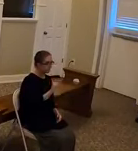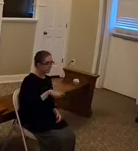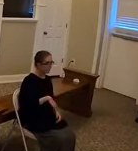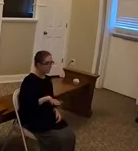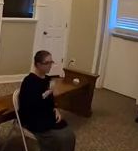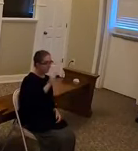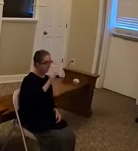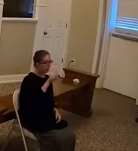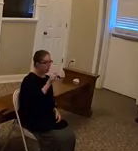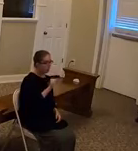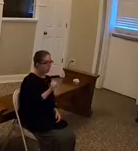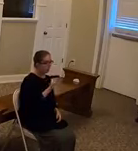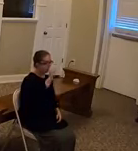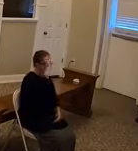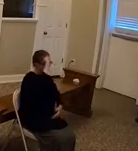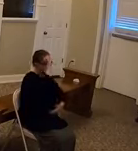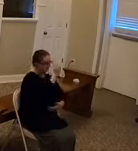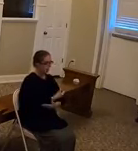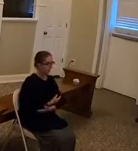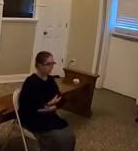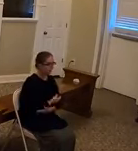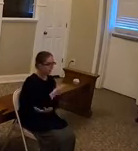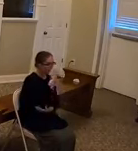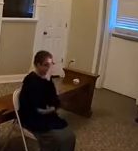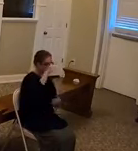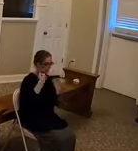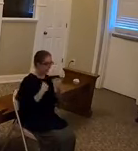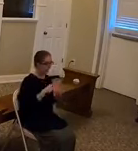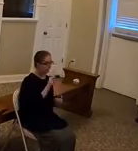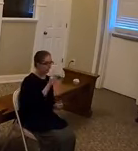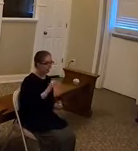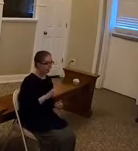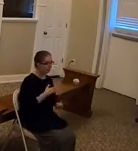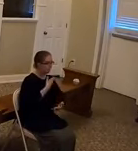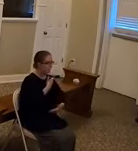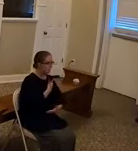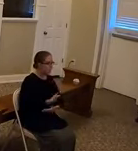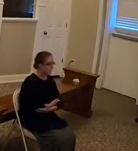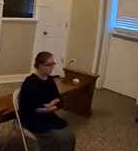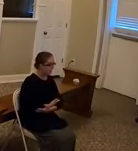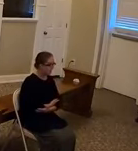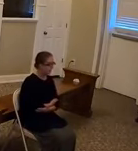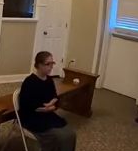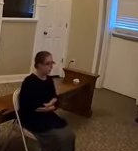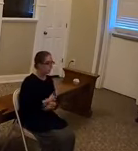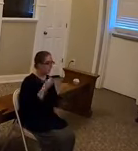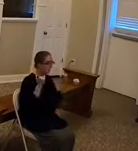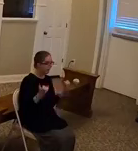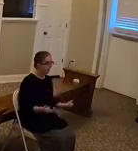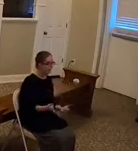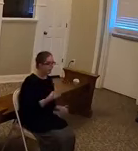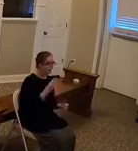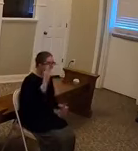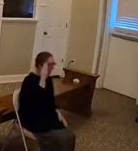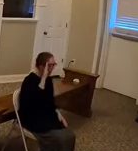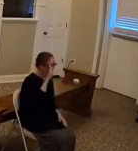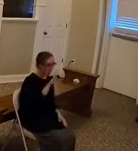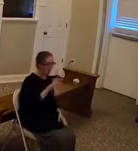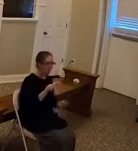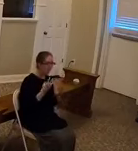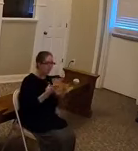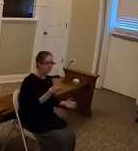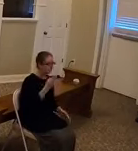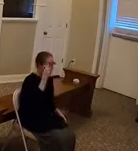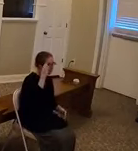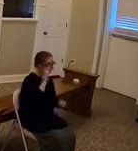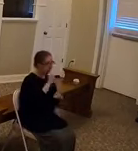Saul's grandson. Amen. And he had been lame since he was a baby. Now, I don't know how much